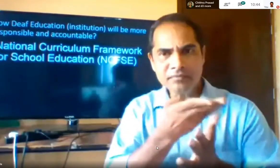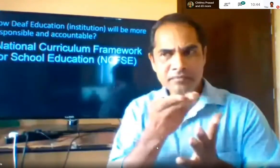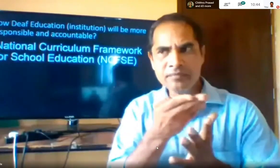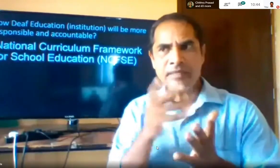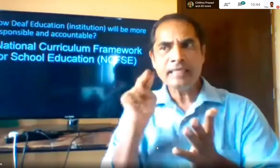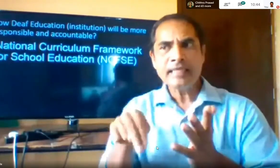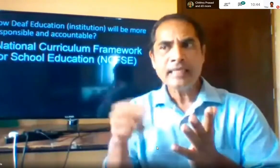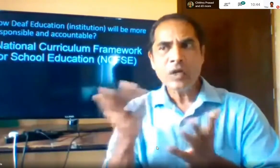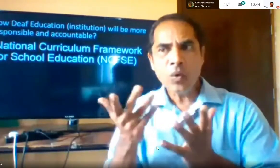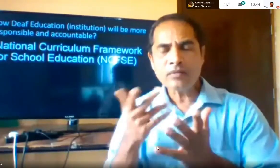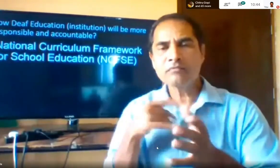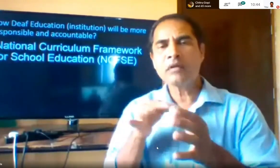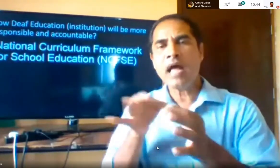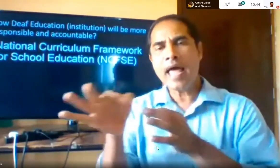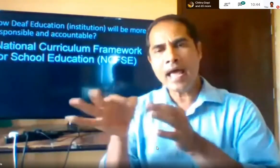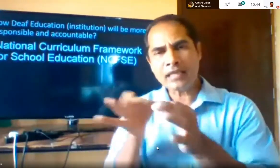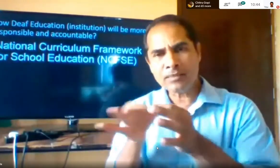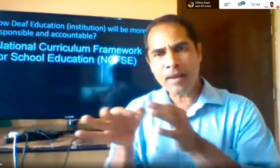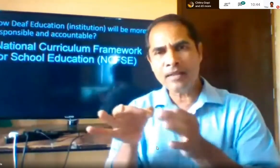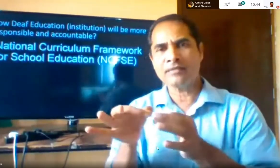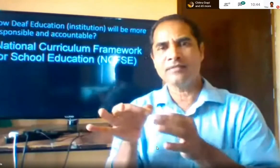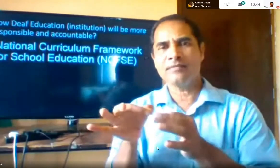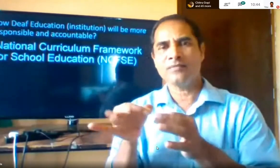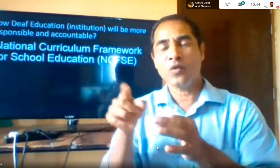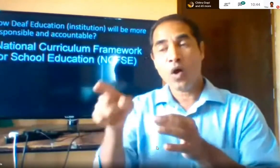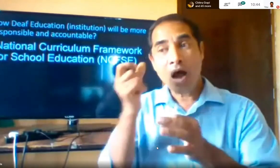sign language for the deaf people.